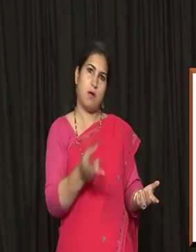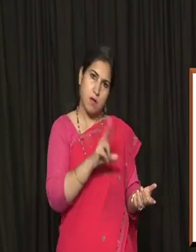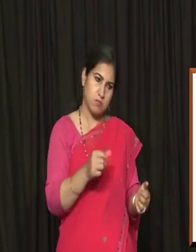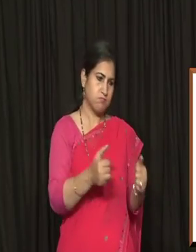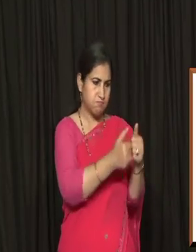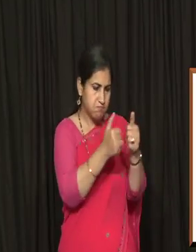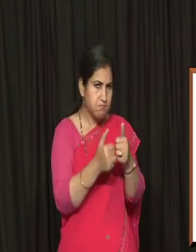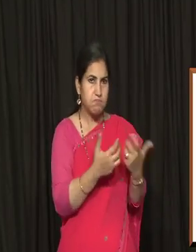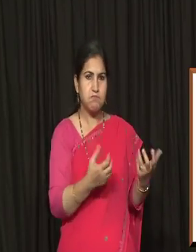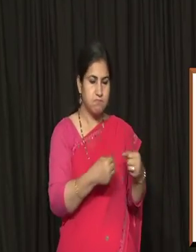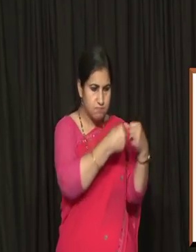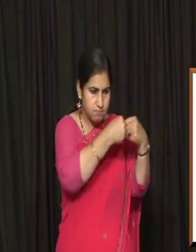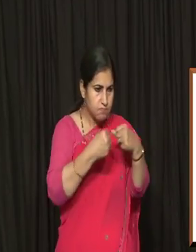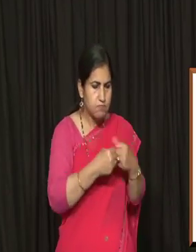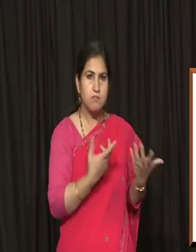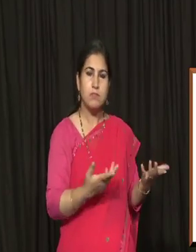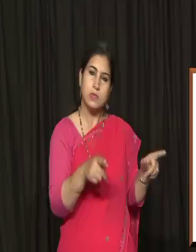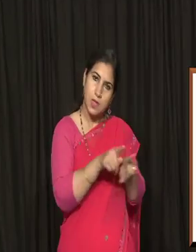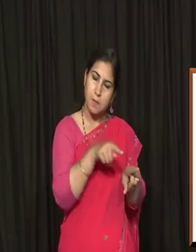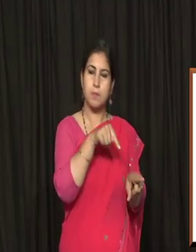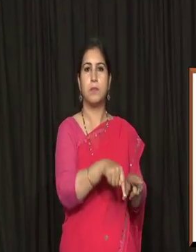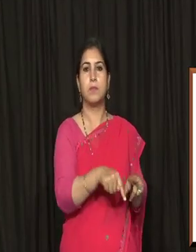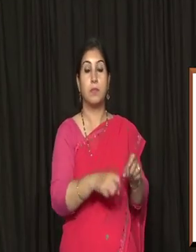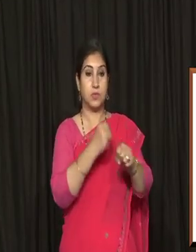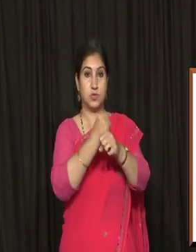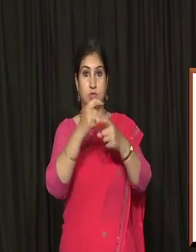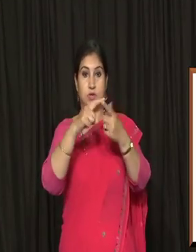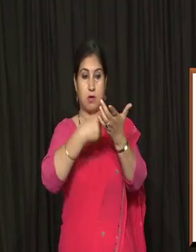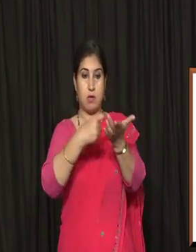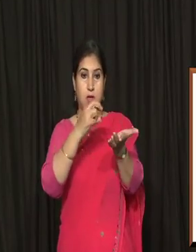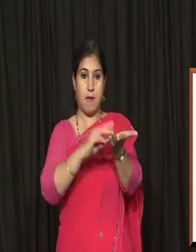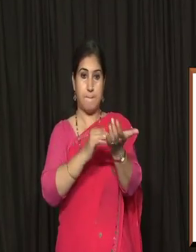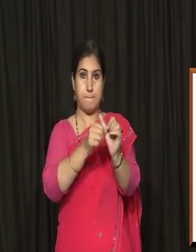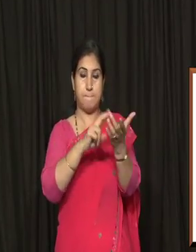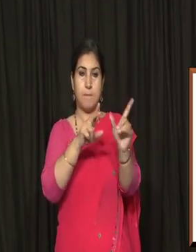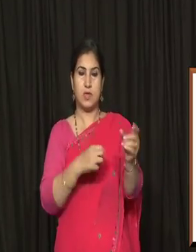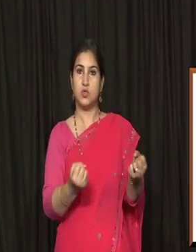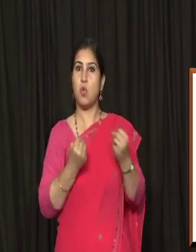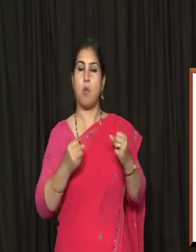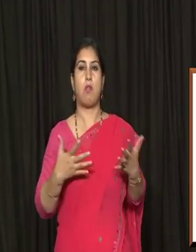as a result of which Germany could not become a strong country.